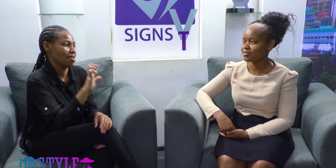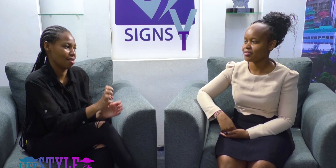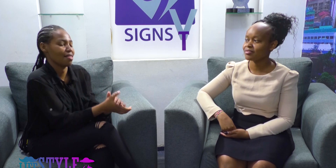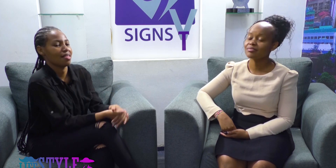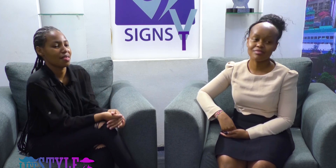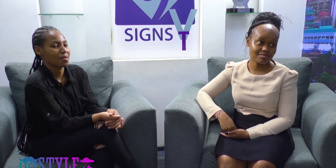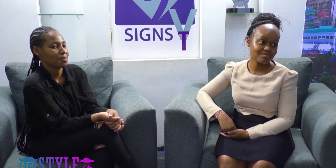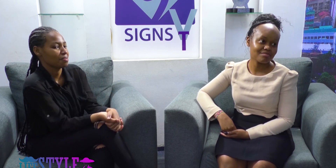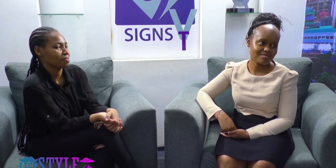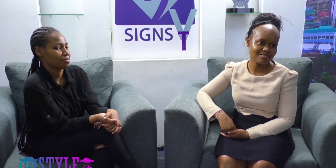Apple.